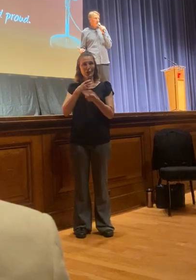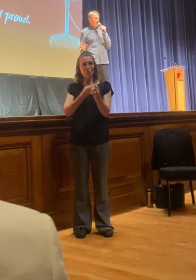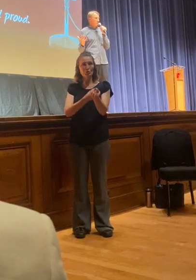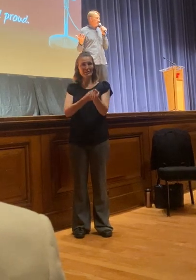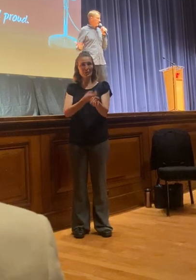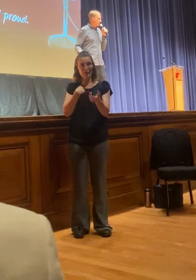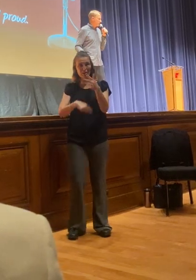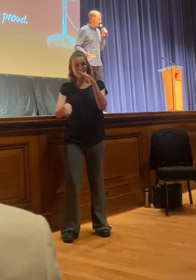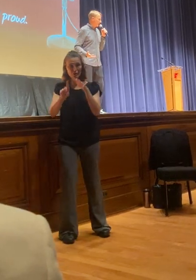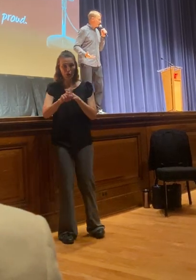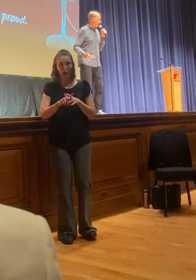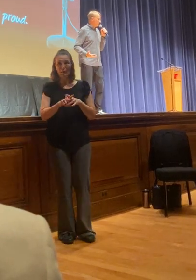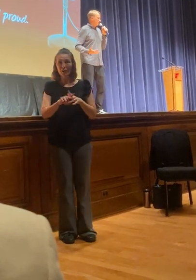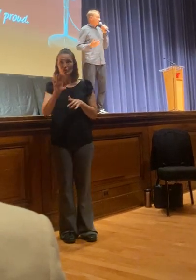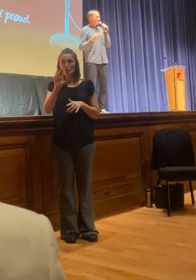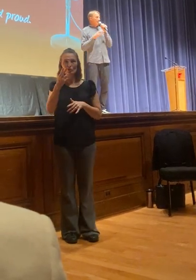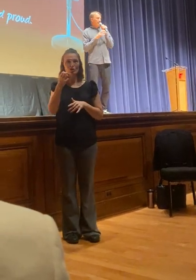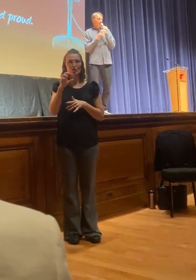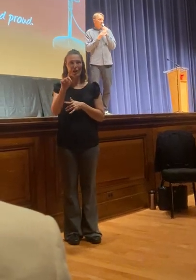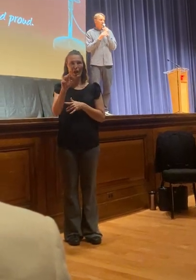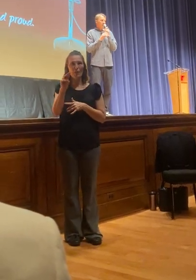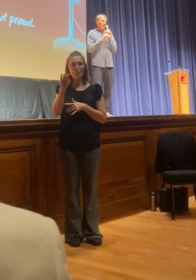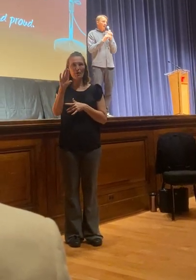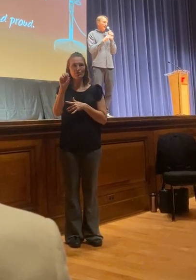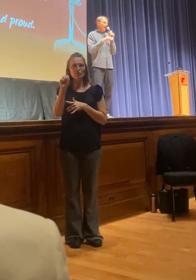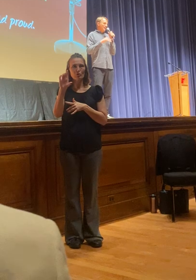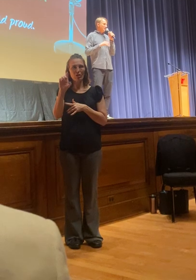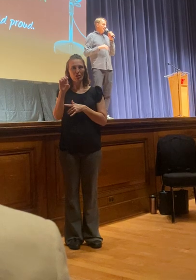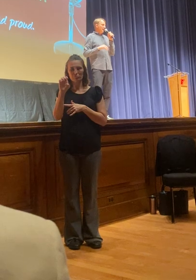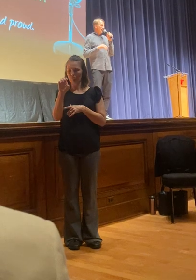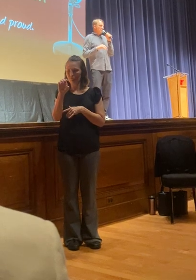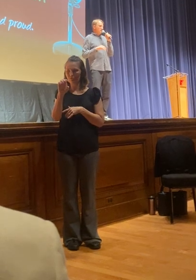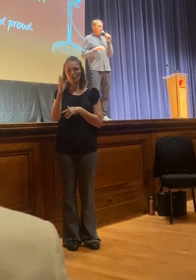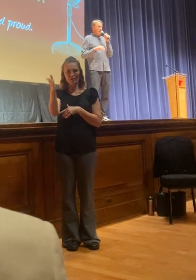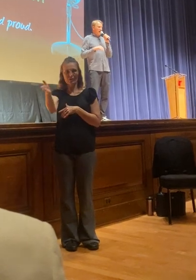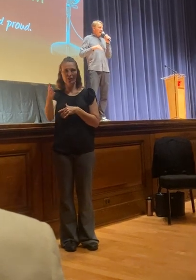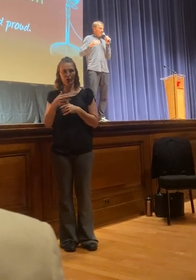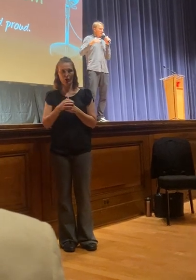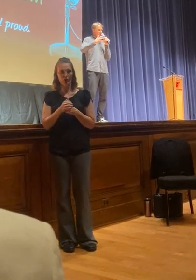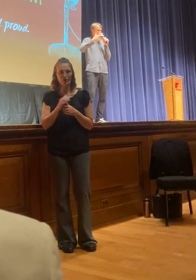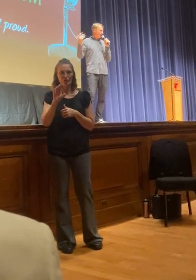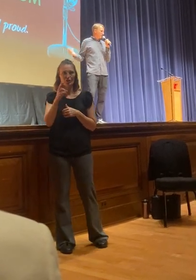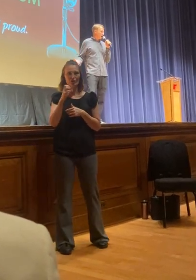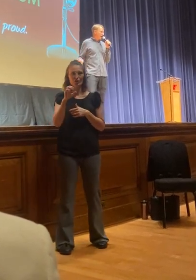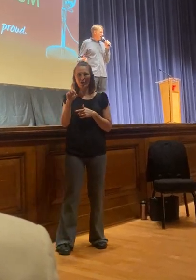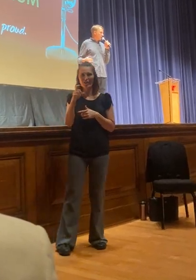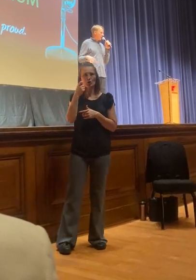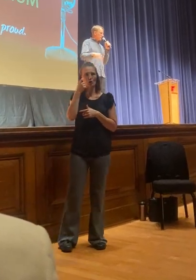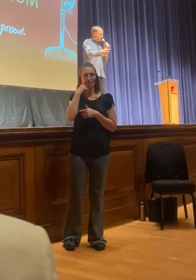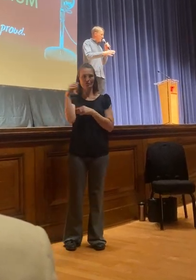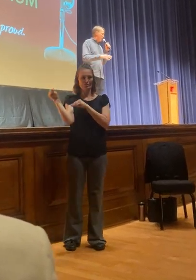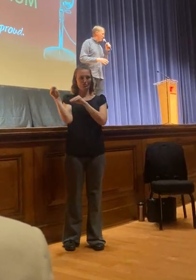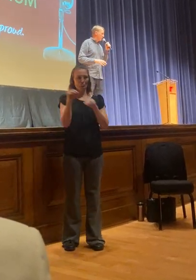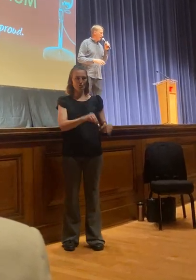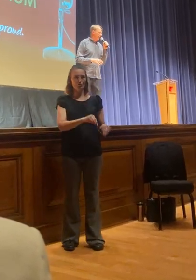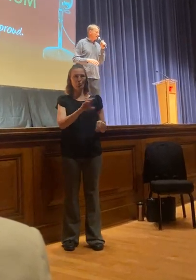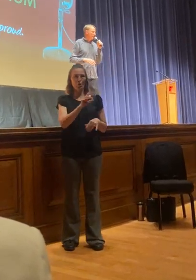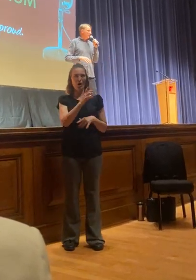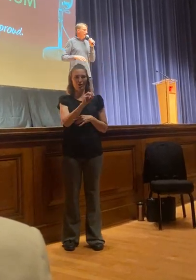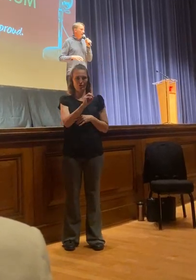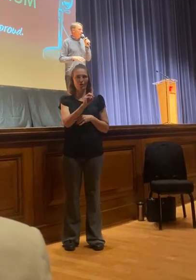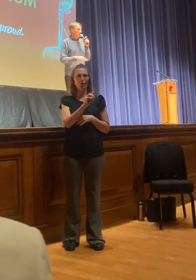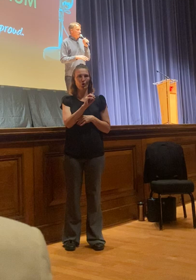surprise, Chad Muska was there, um, and, uh, Chad had just moved back to Ohio, he has been skating a whole